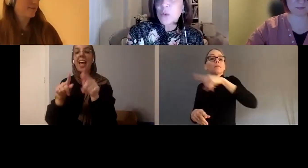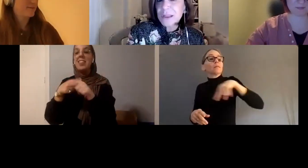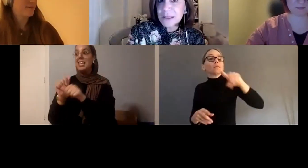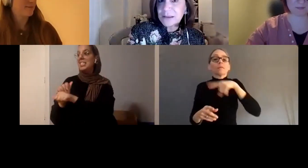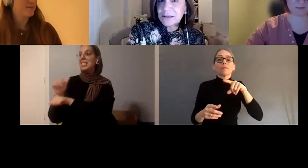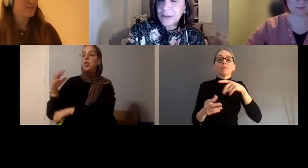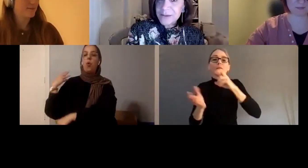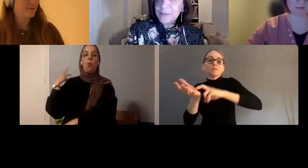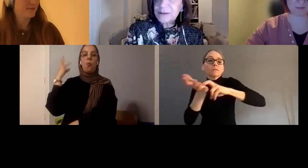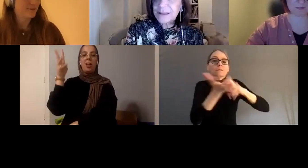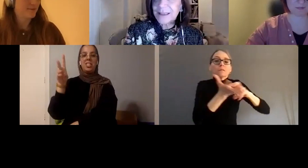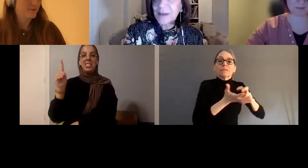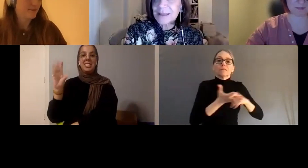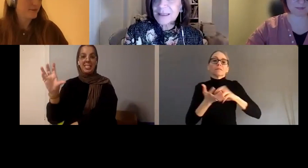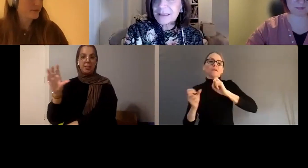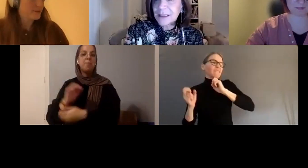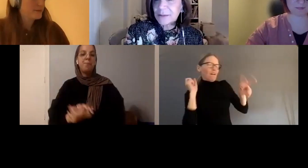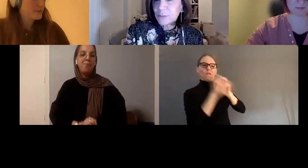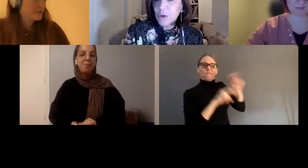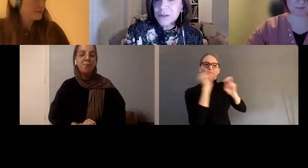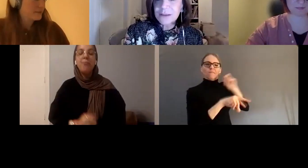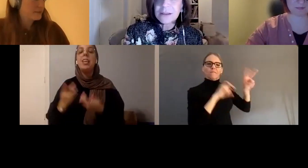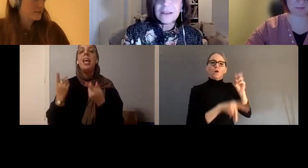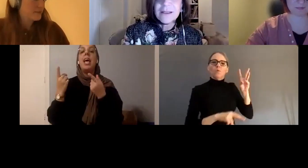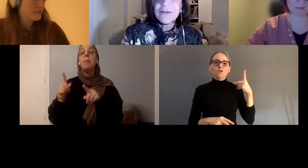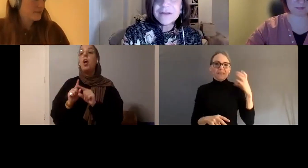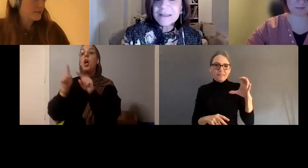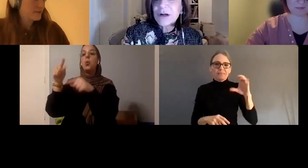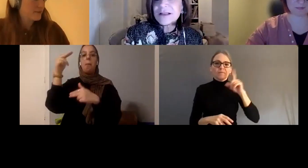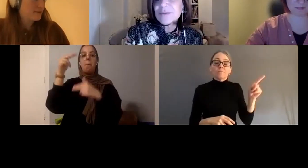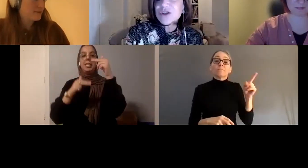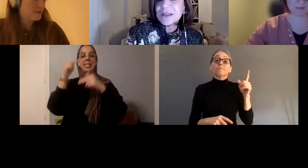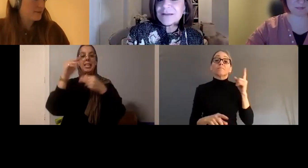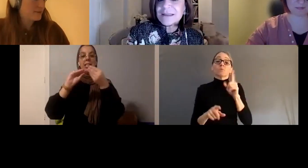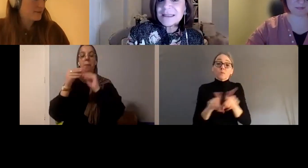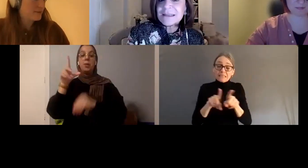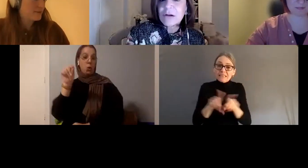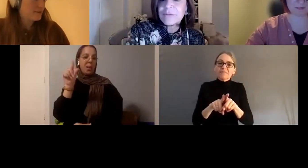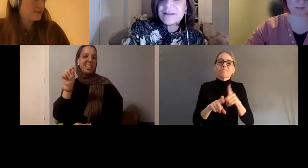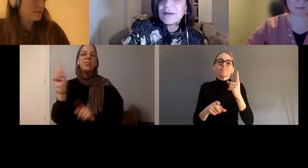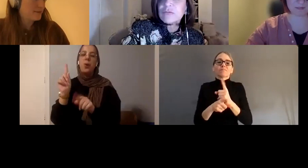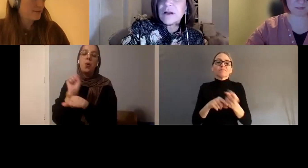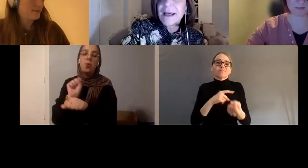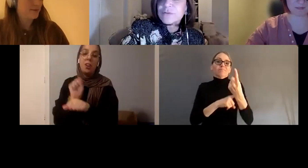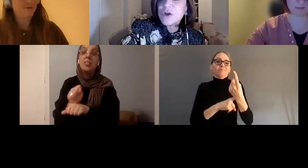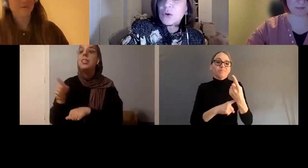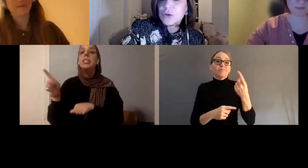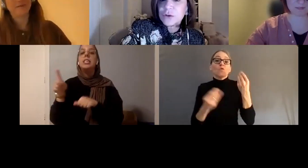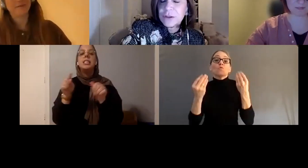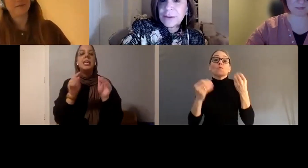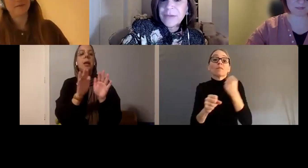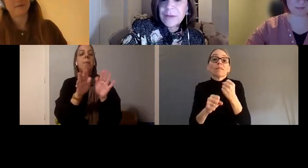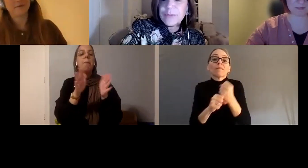building 20, that was the building at MIT that I worked in, the Xerox machine in the dean's office had run out of